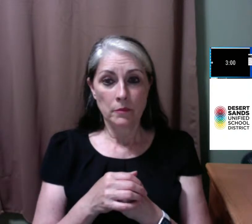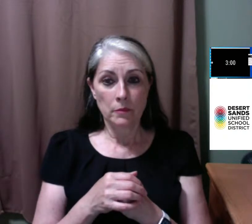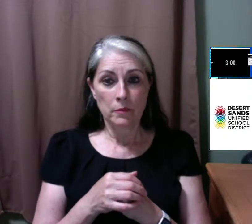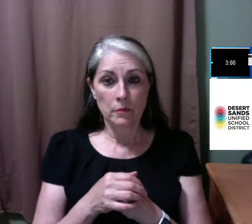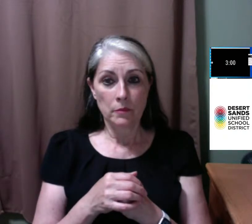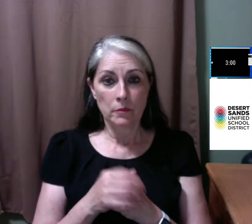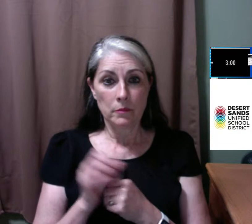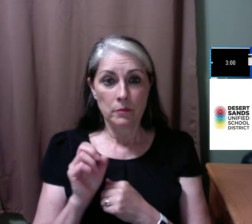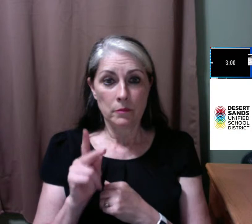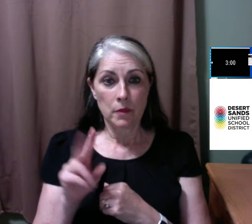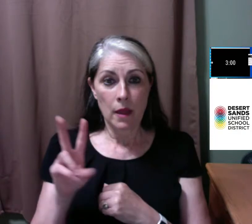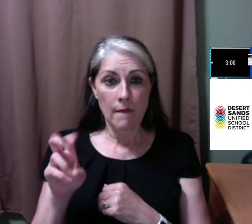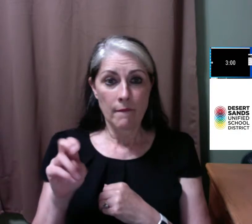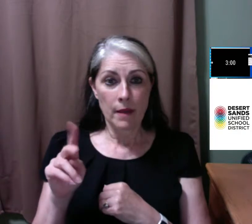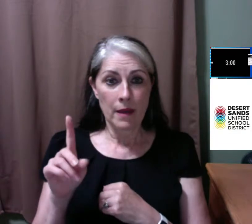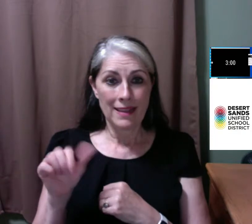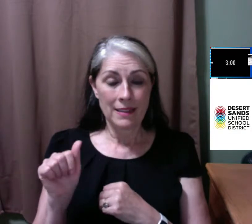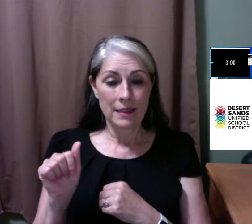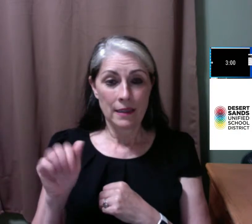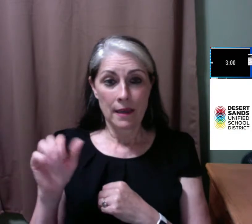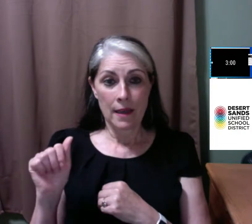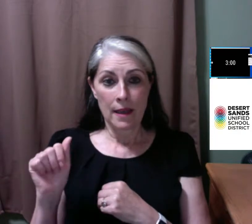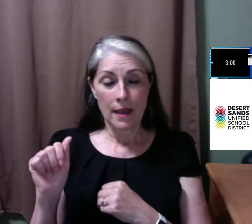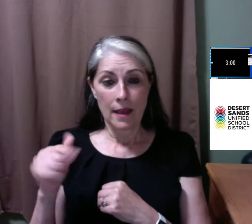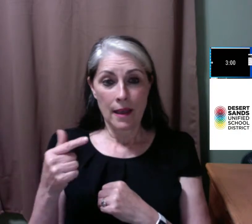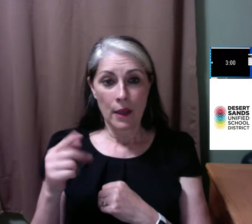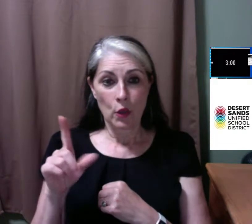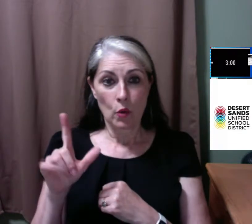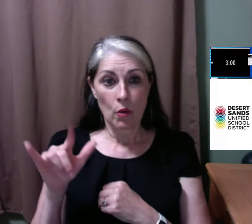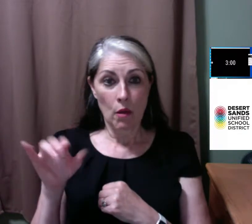Okay, Vanessa Aguilar.